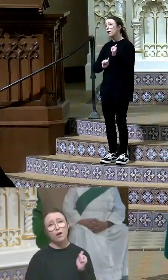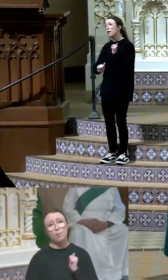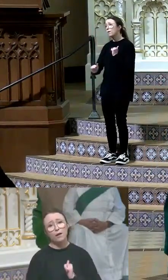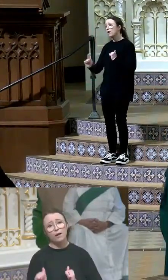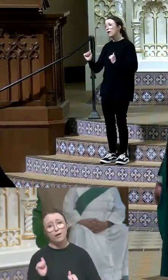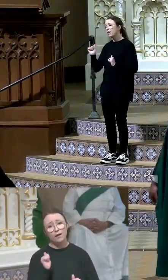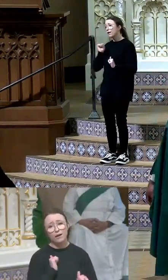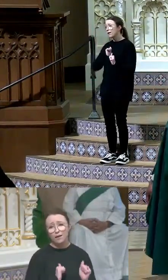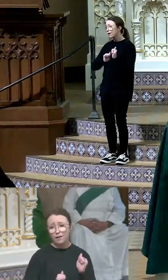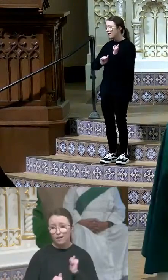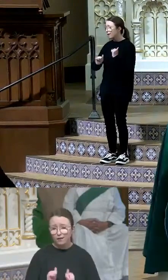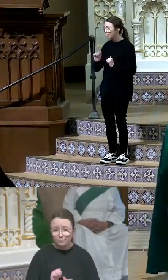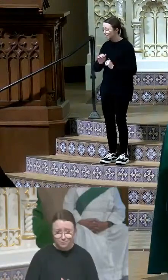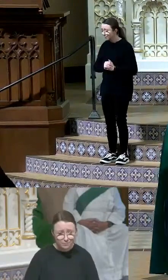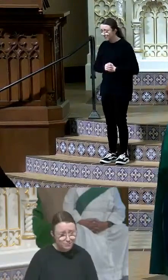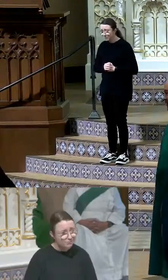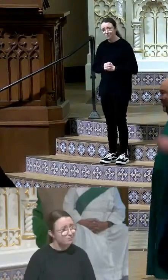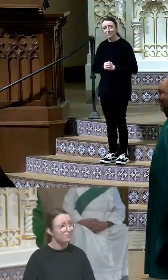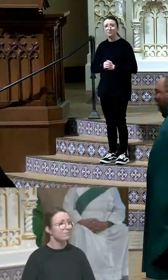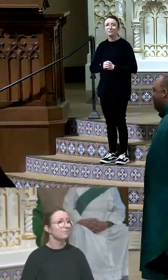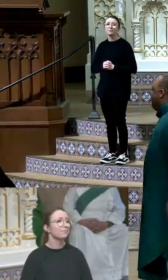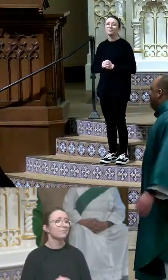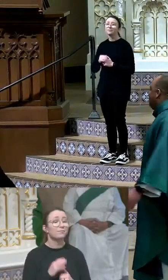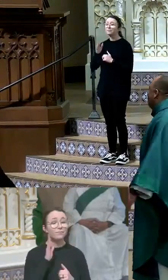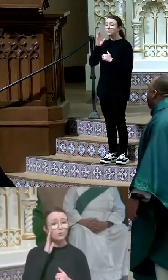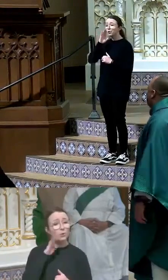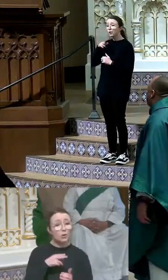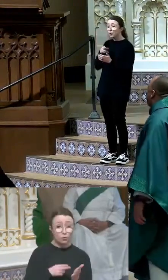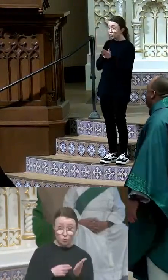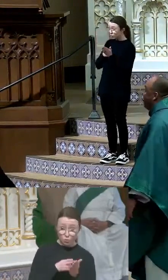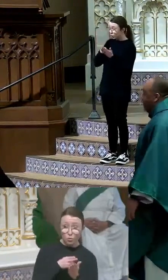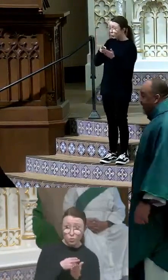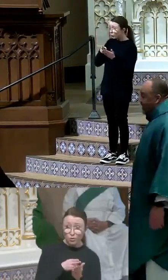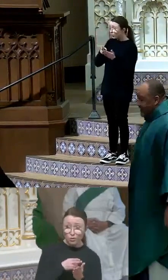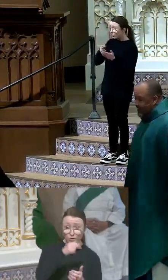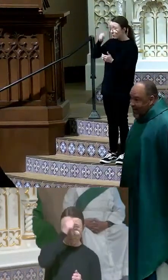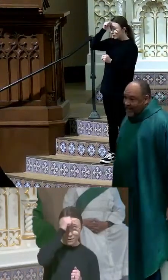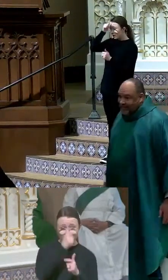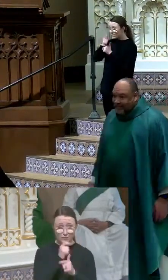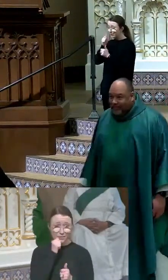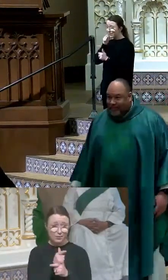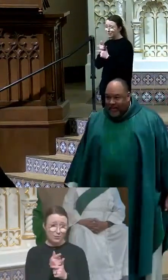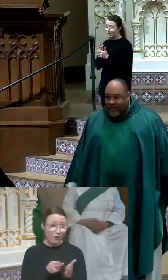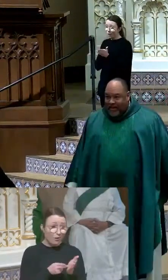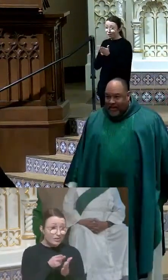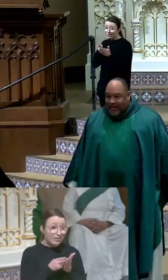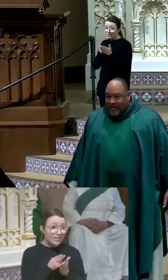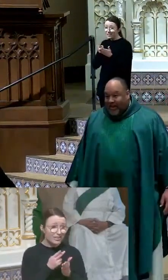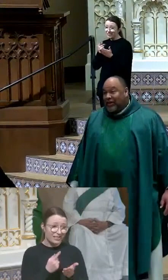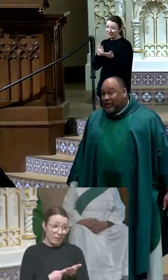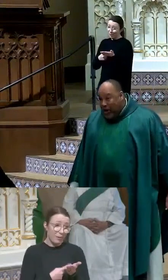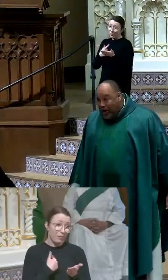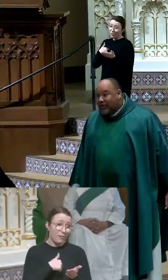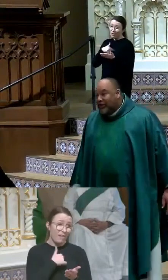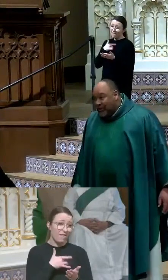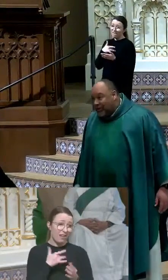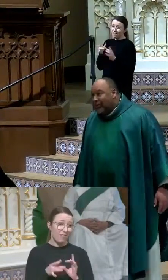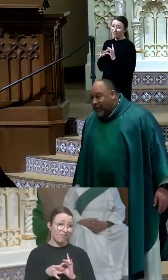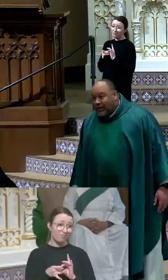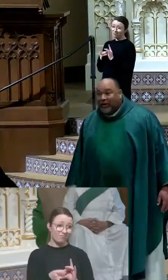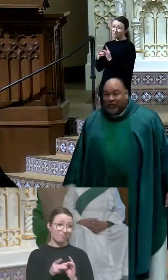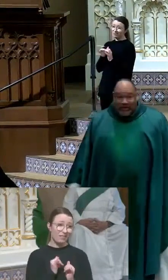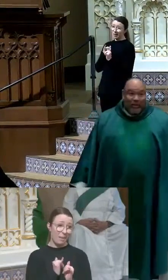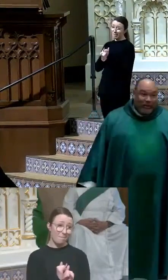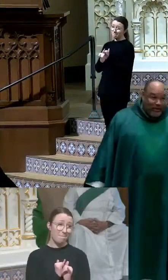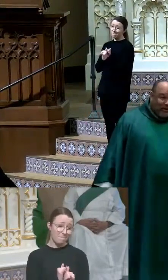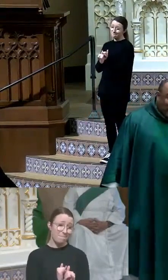And the truth is, sisters and brothers, there are many times when we can relate to that, when it is hard to do